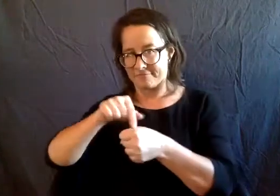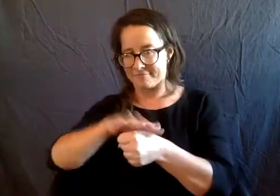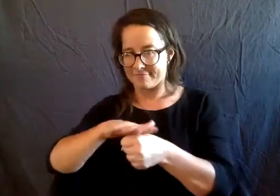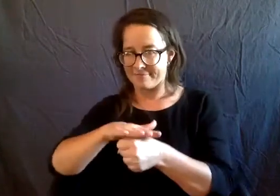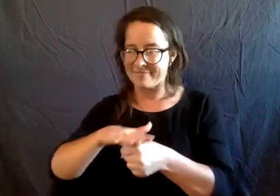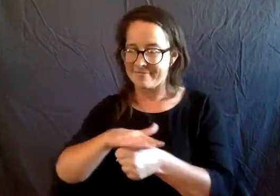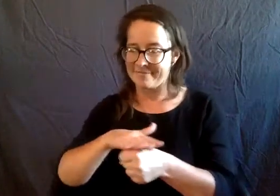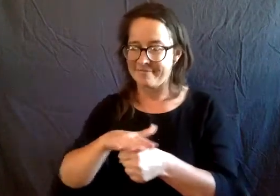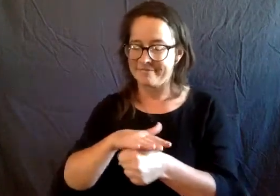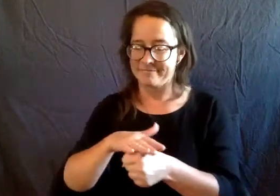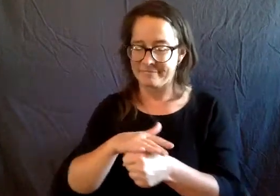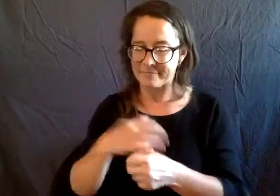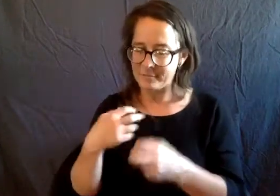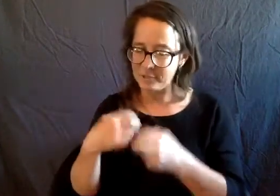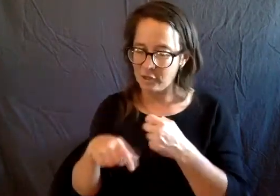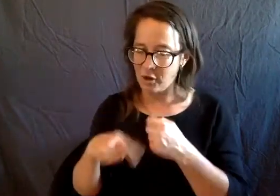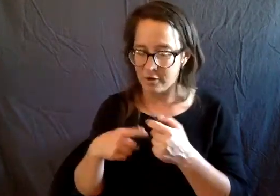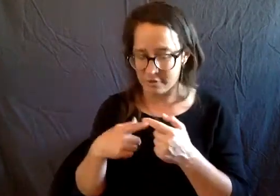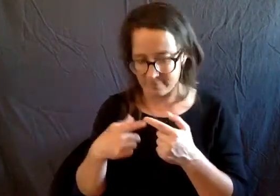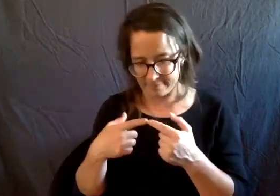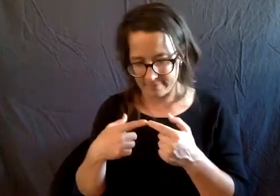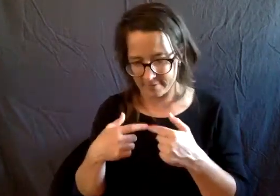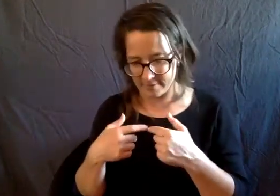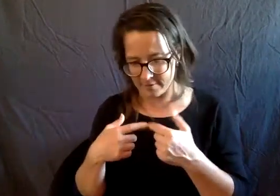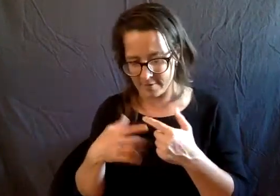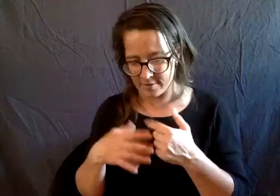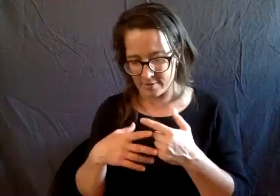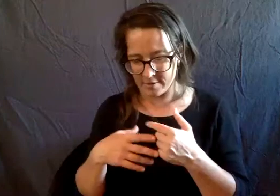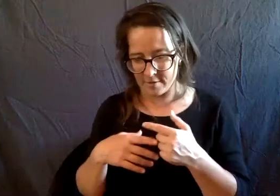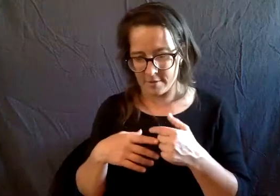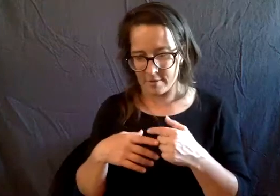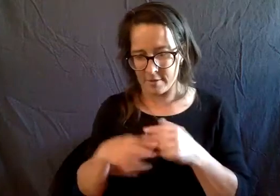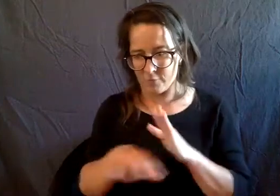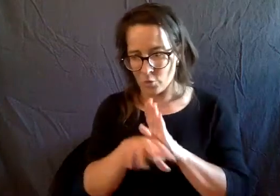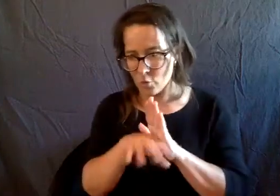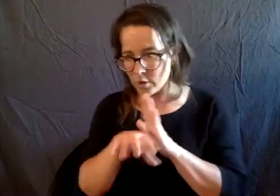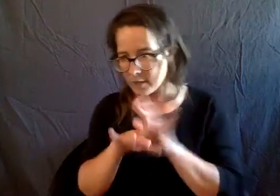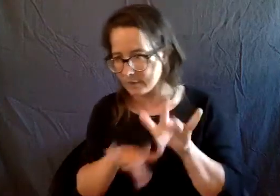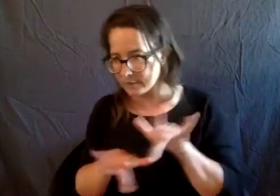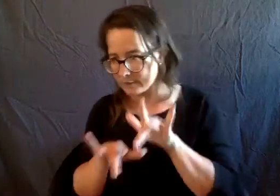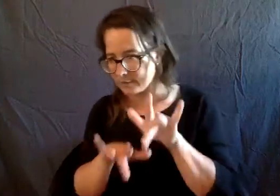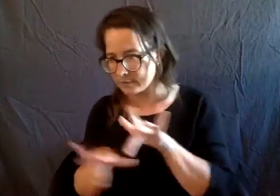rosters with folks that I've only heard recordings of, like hearing Larcene and Earl earlier